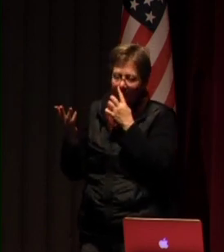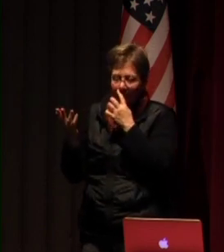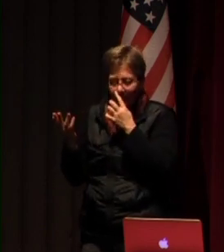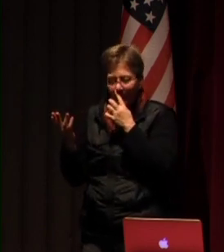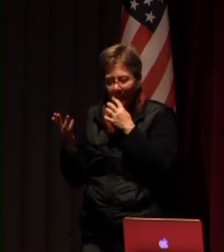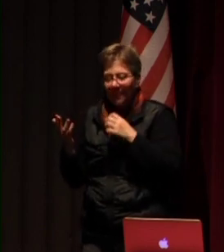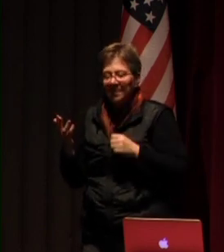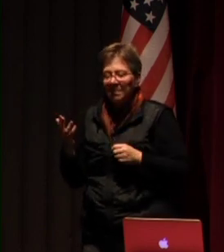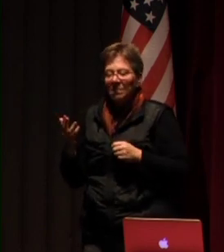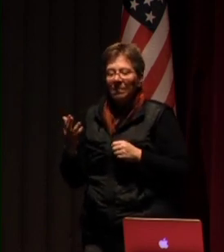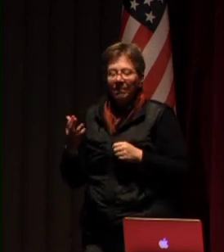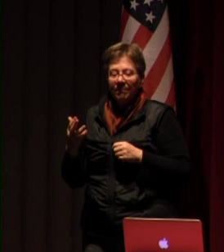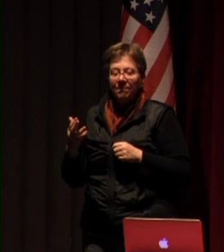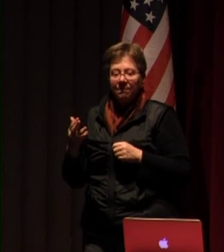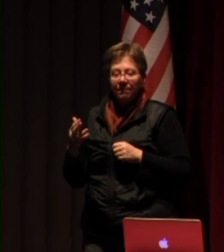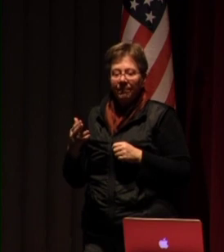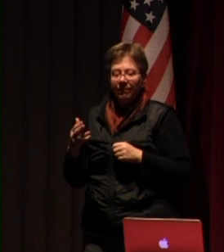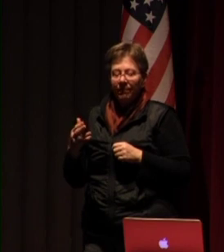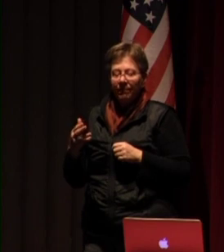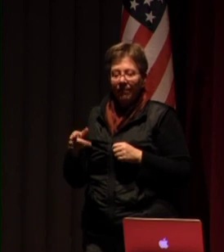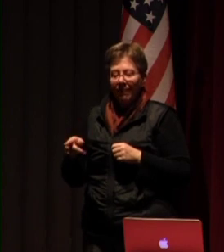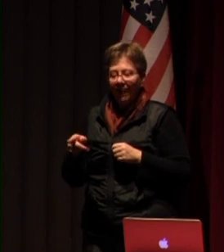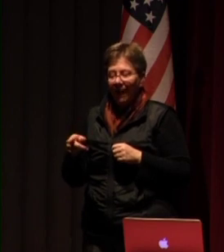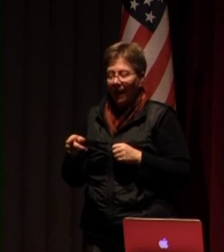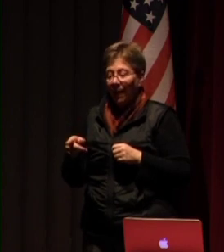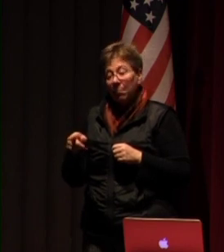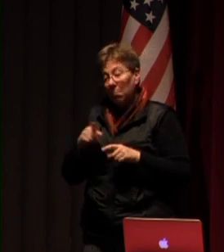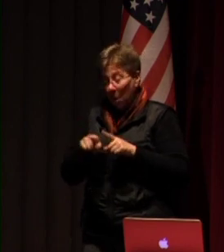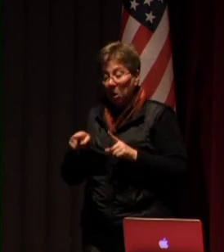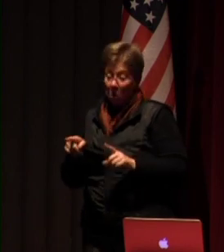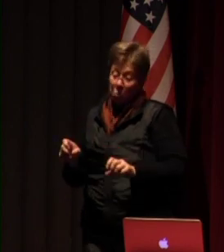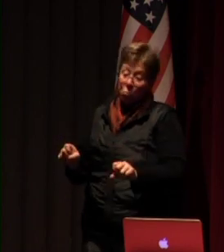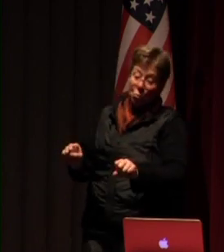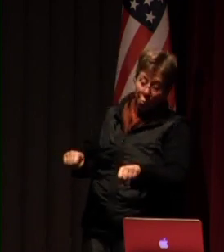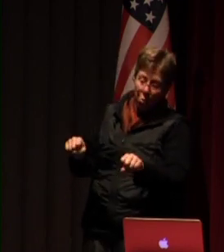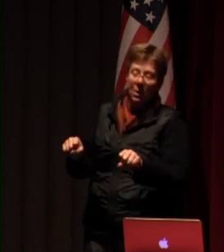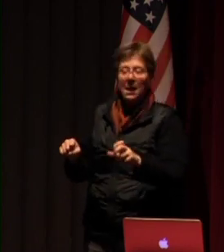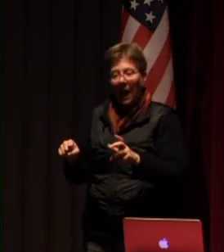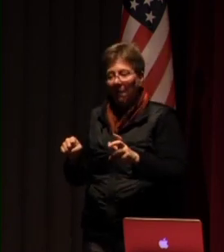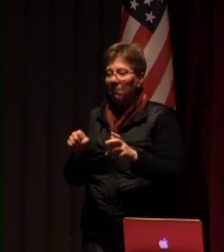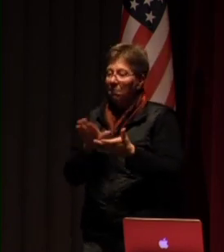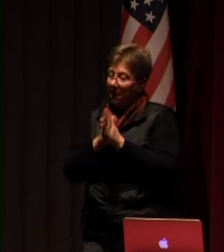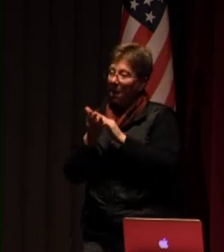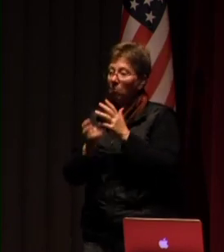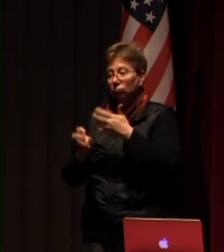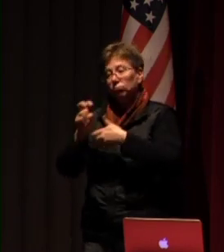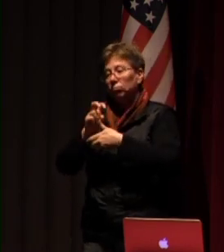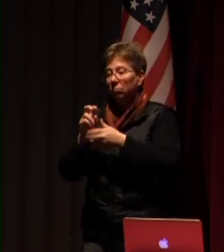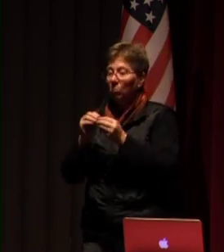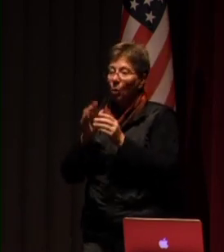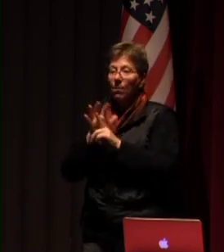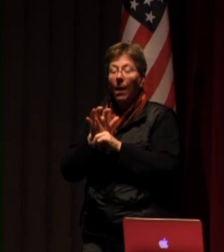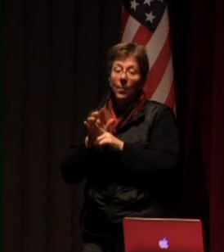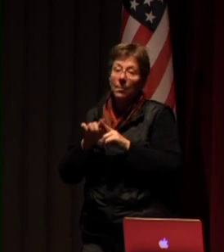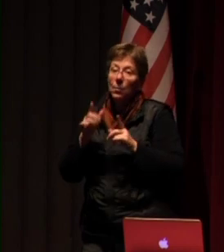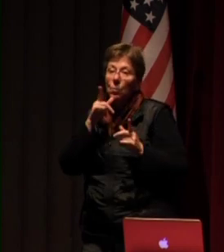where he, you know, particularly given the Republican field this year, might have looked very, very impressive in there. But who knows?